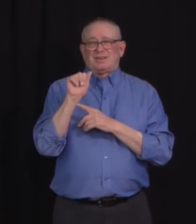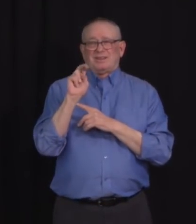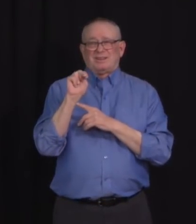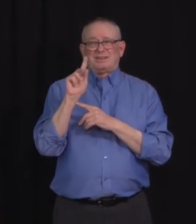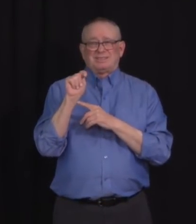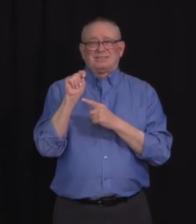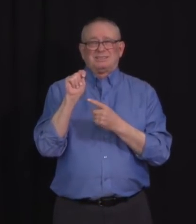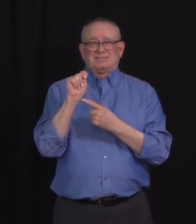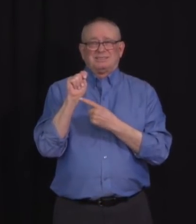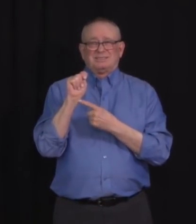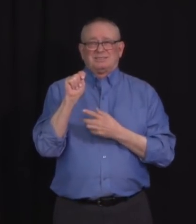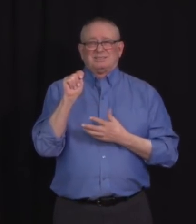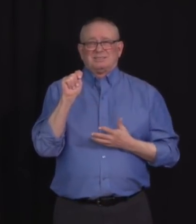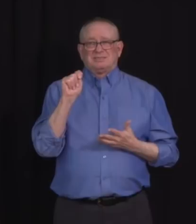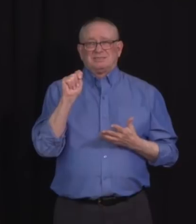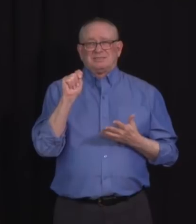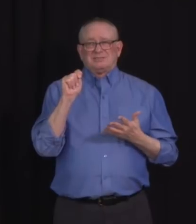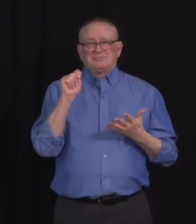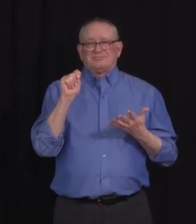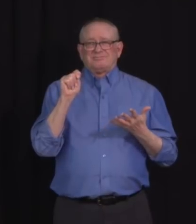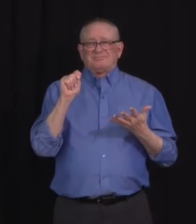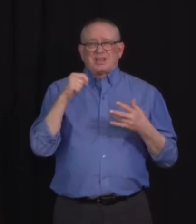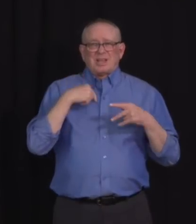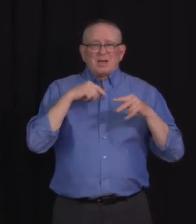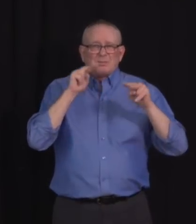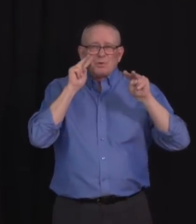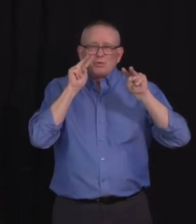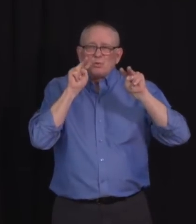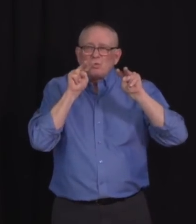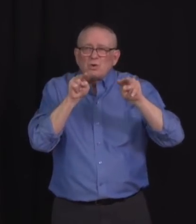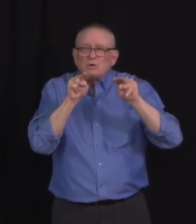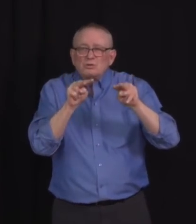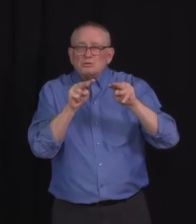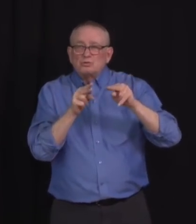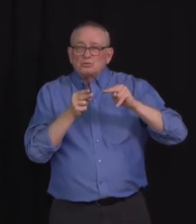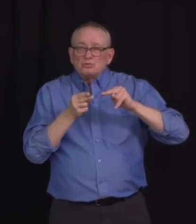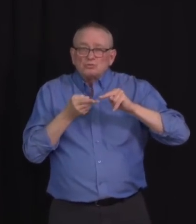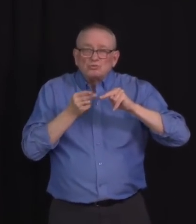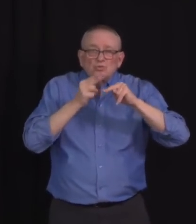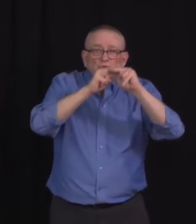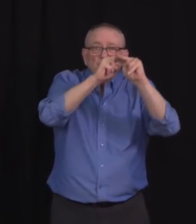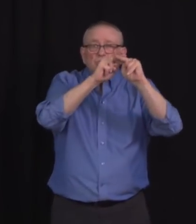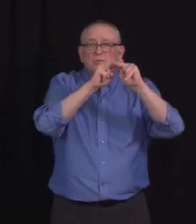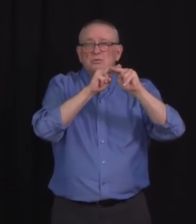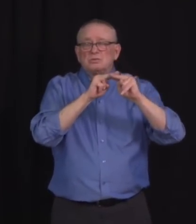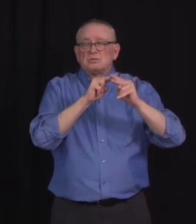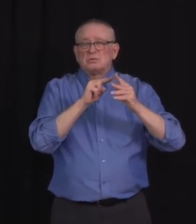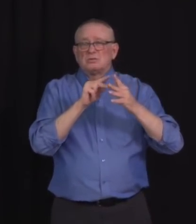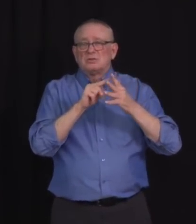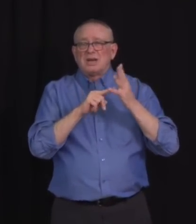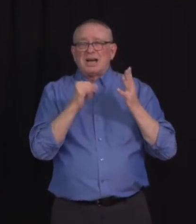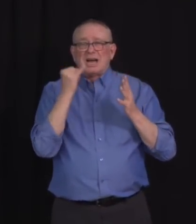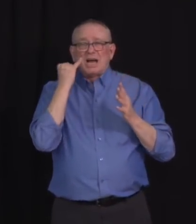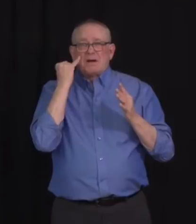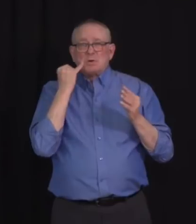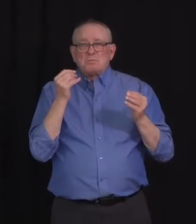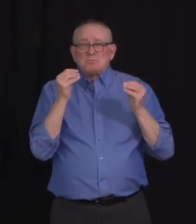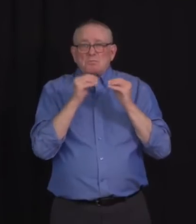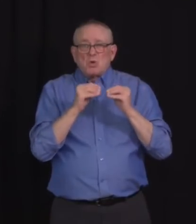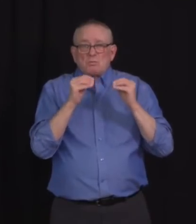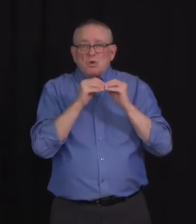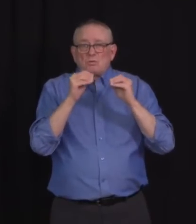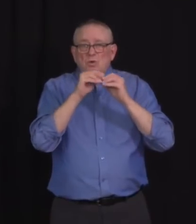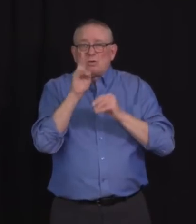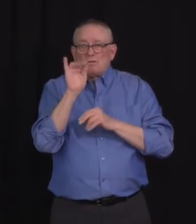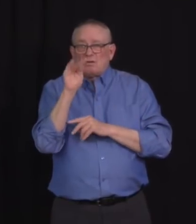impact that has on growth, the impact that has on hospitalizations and ICU admissions. And so the variant by